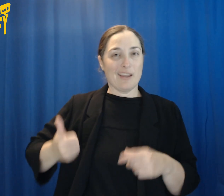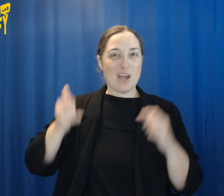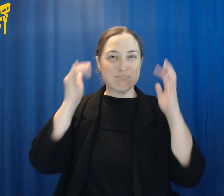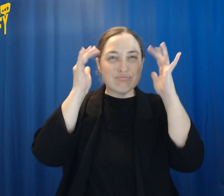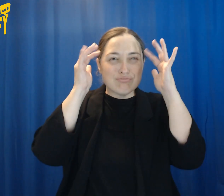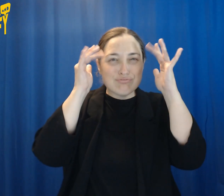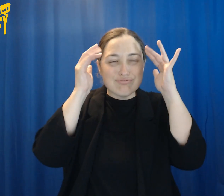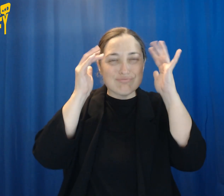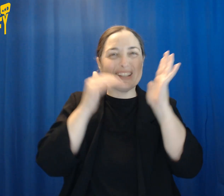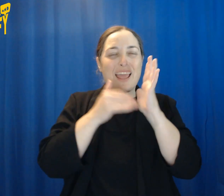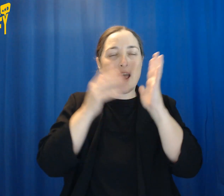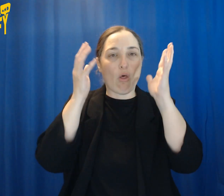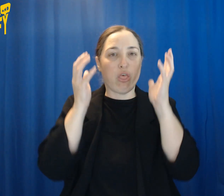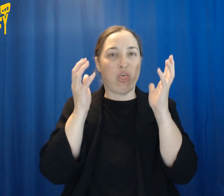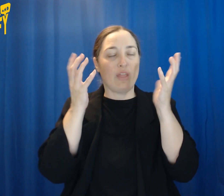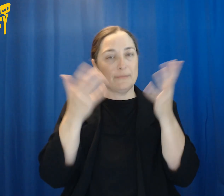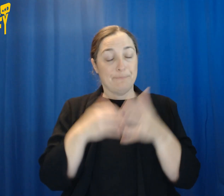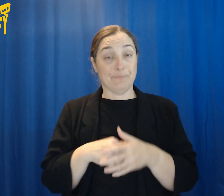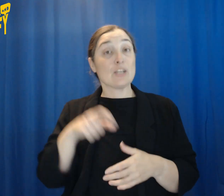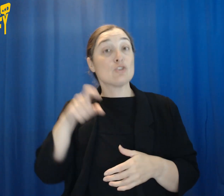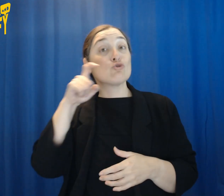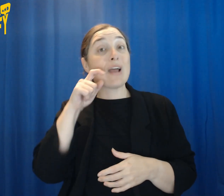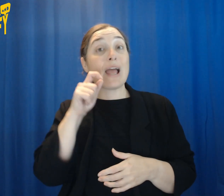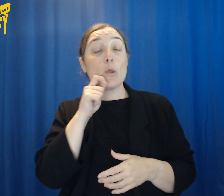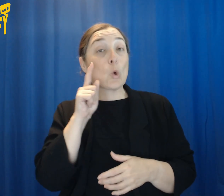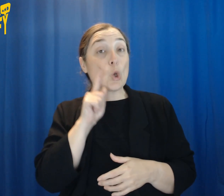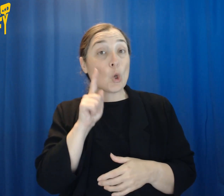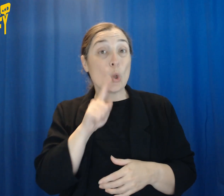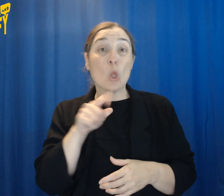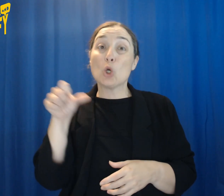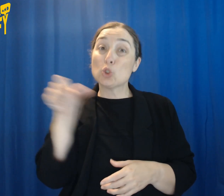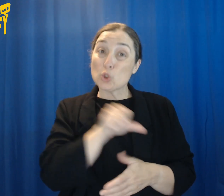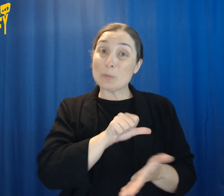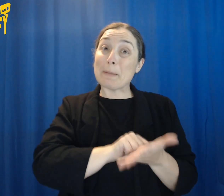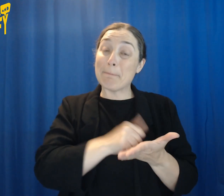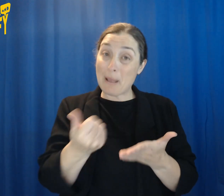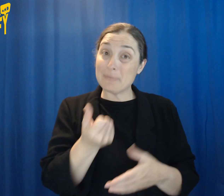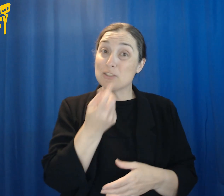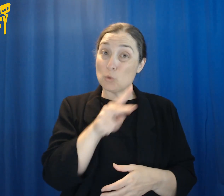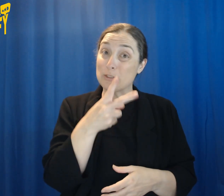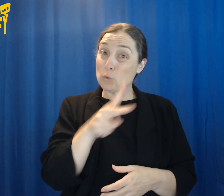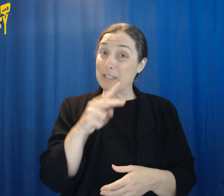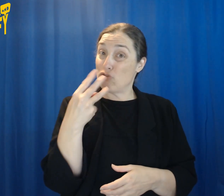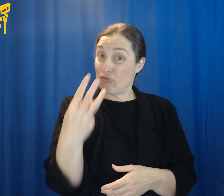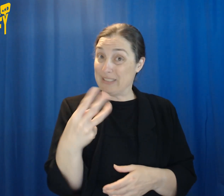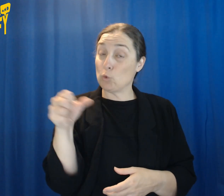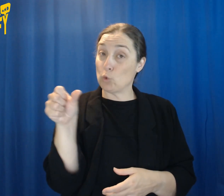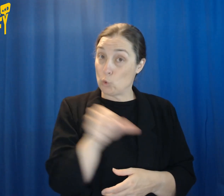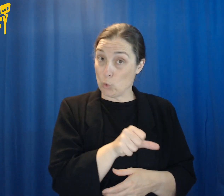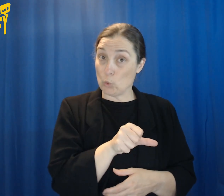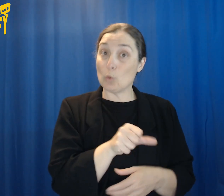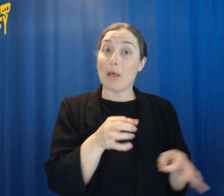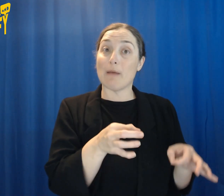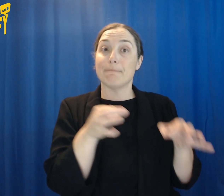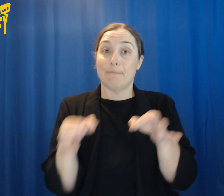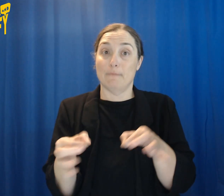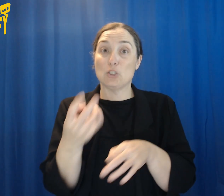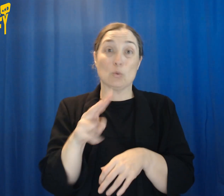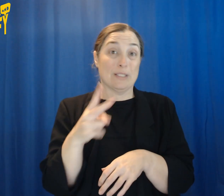also, Strange Little Girl was actually meant to come out in 2023. It came out in 2024, as you and I